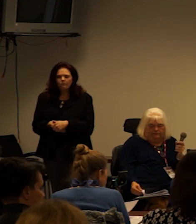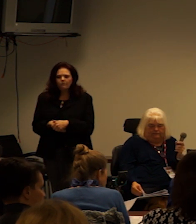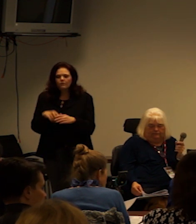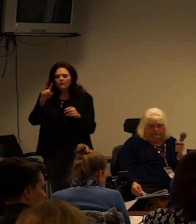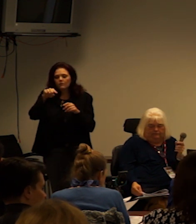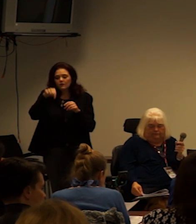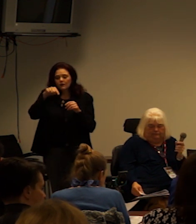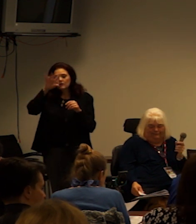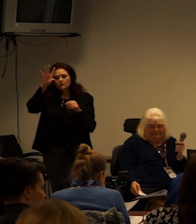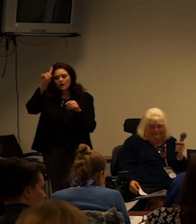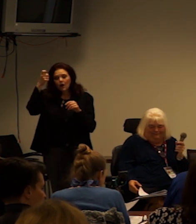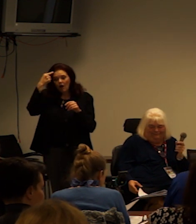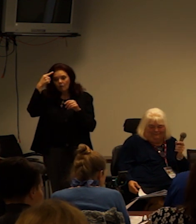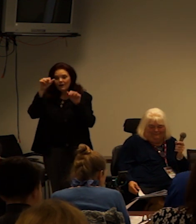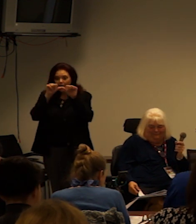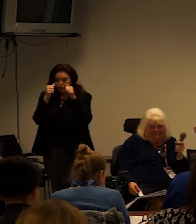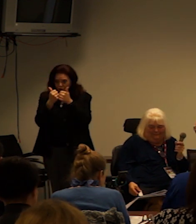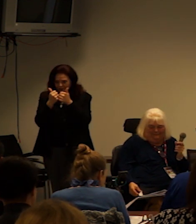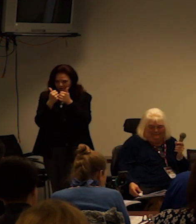government agency.